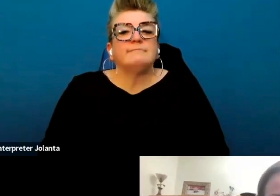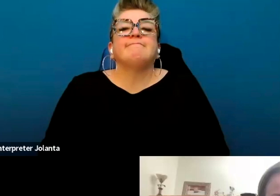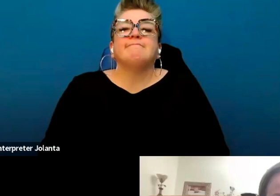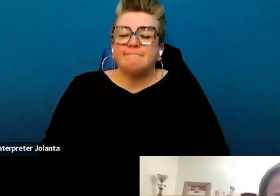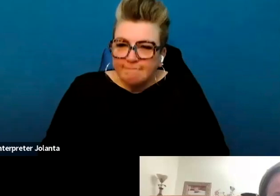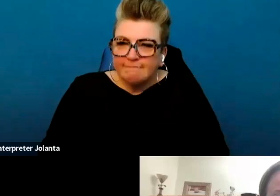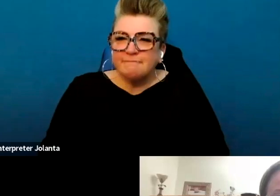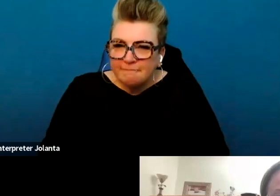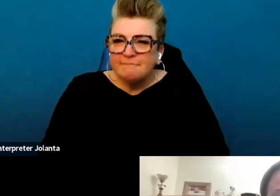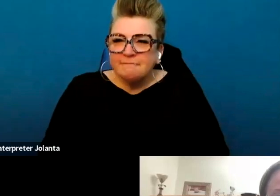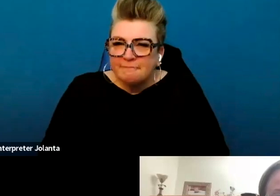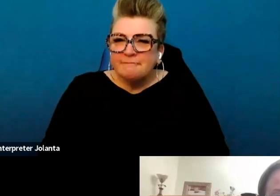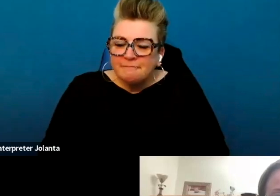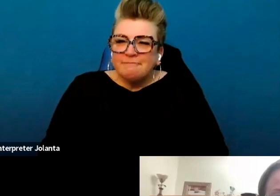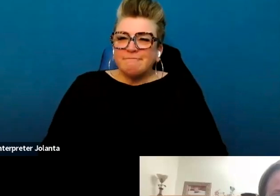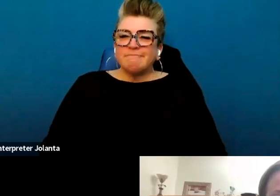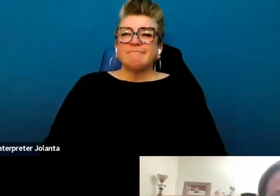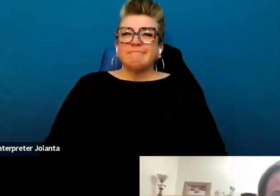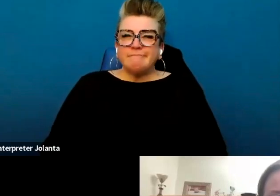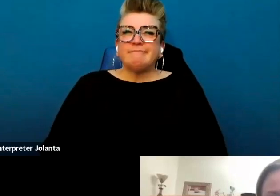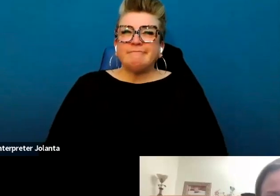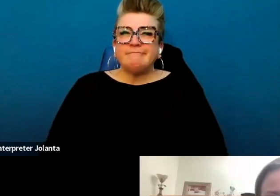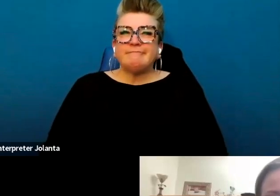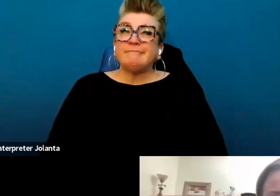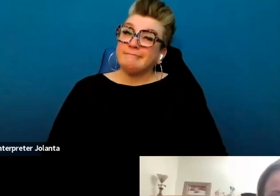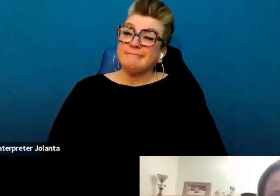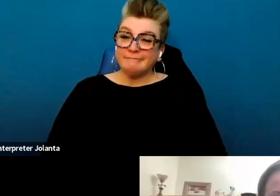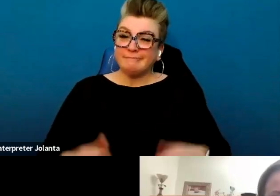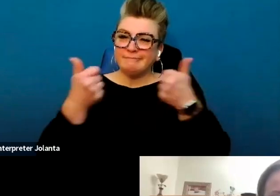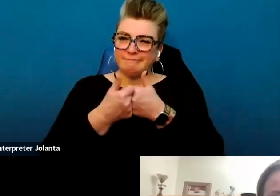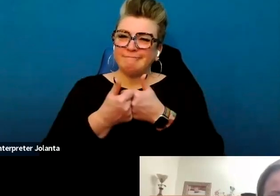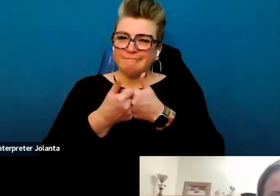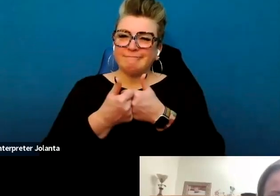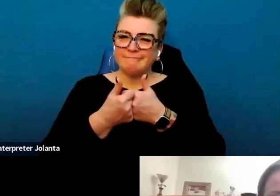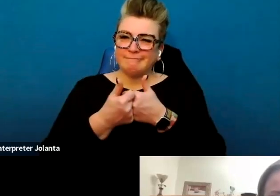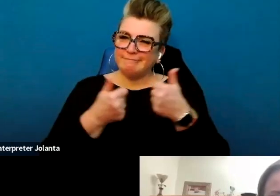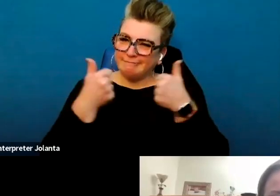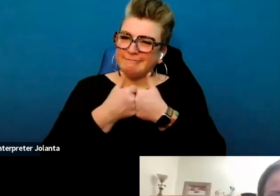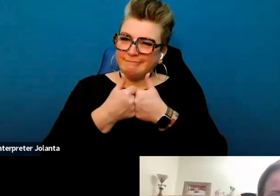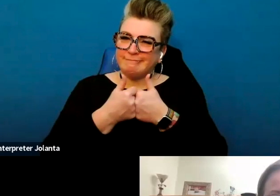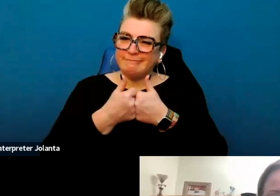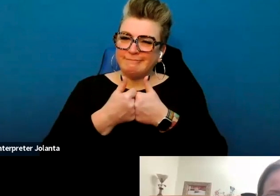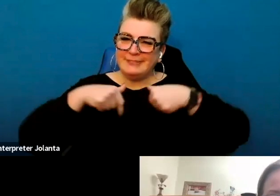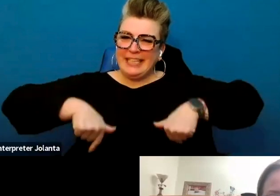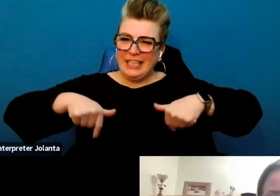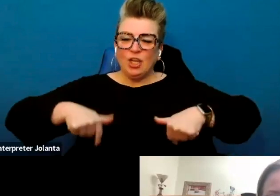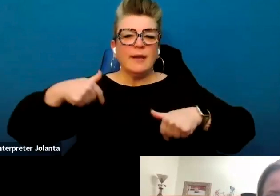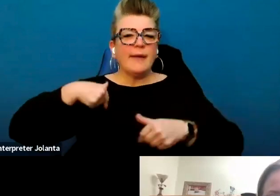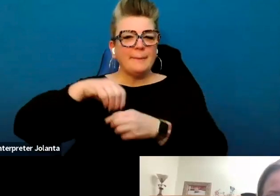Yeah. So it's been a bit of a challenge for us here in